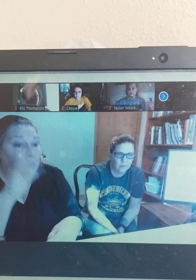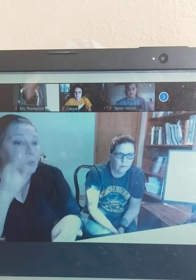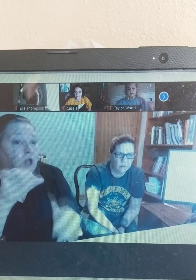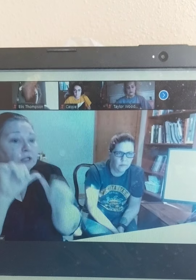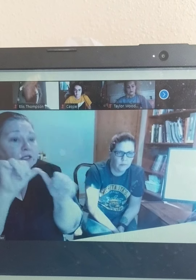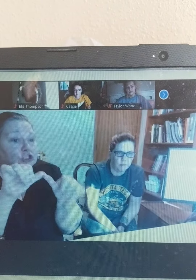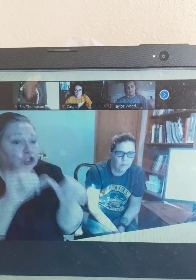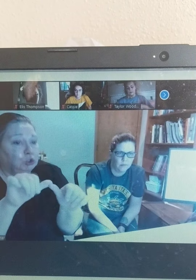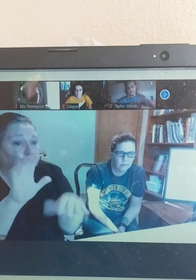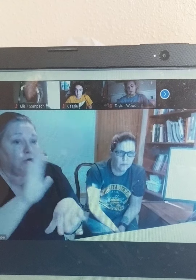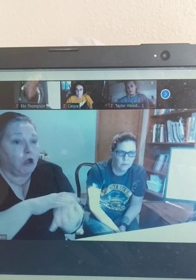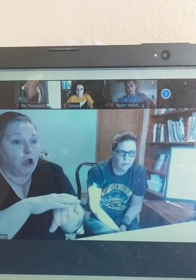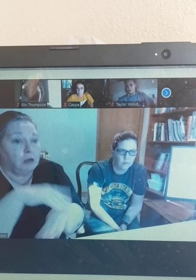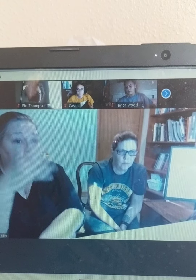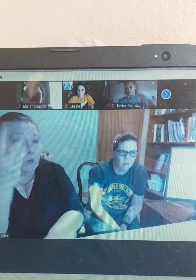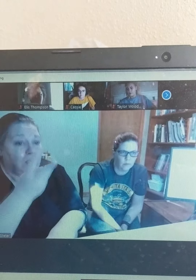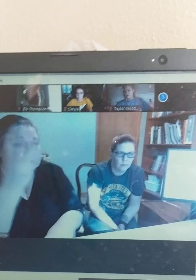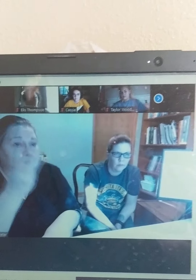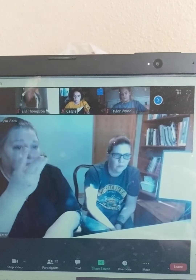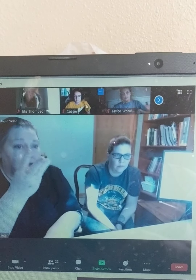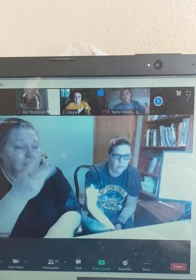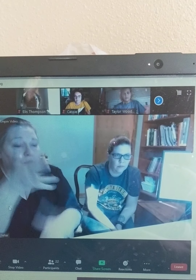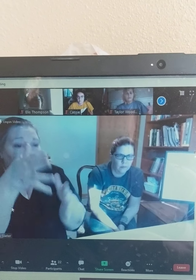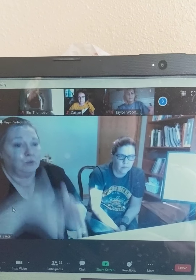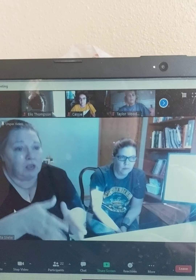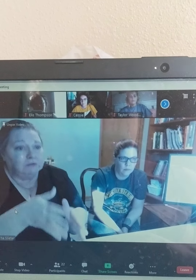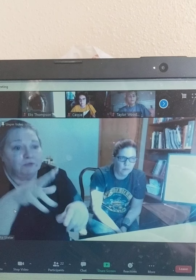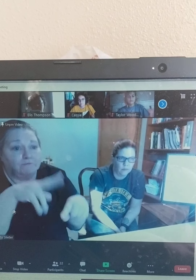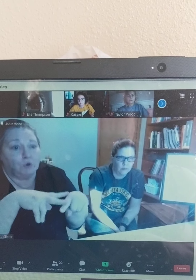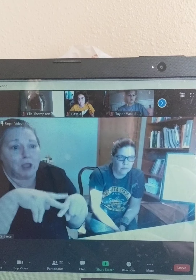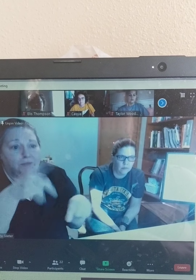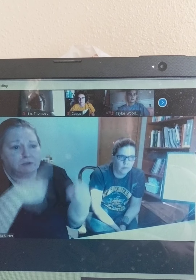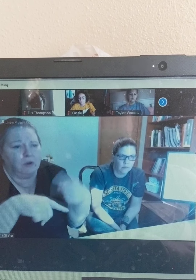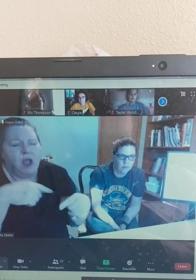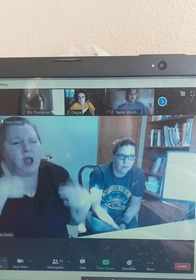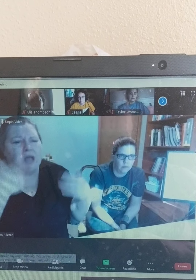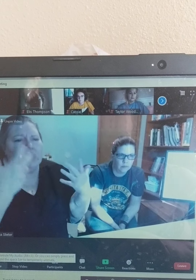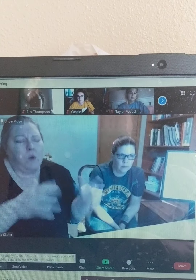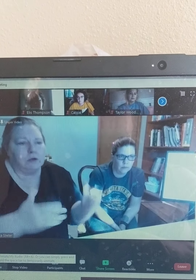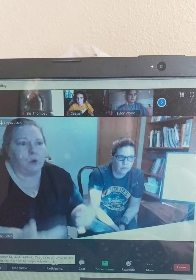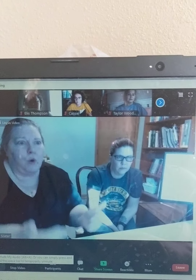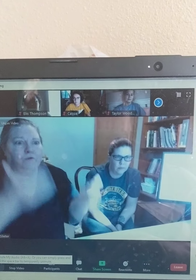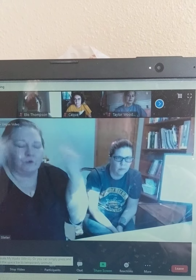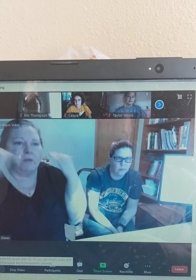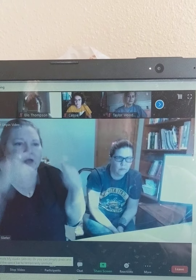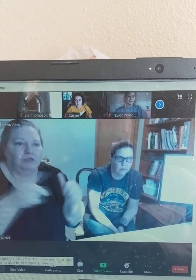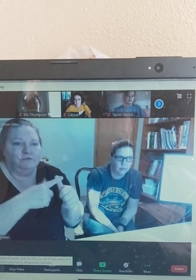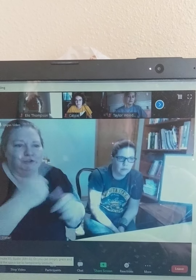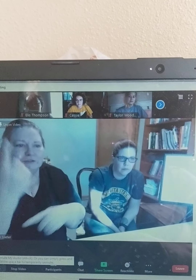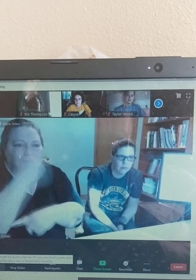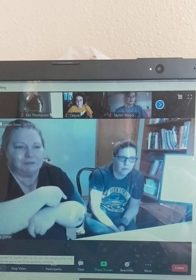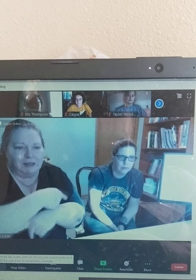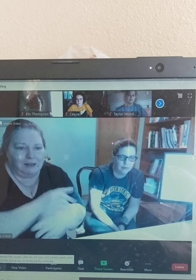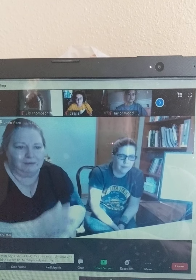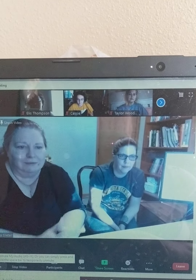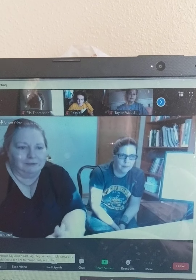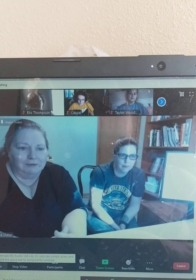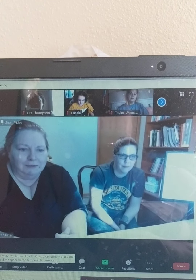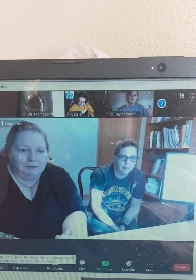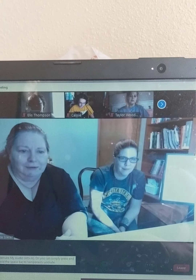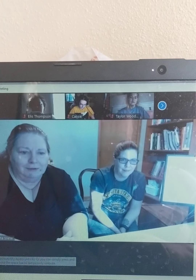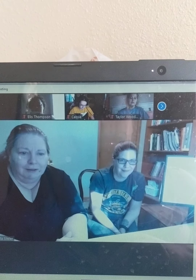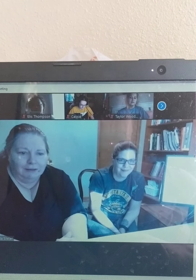Any more questions? Oh, so we will pick up where we left off on the vocabulary on Wednesday. I don't want